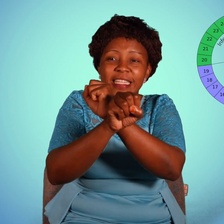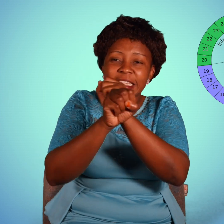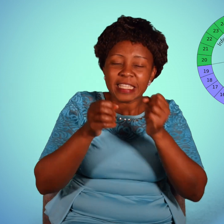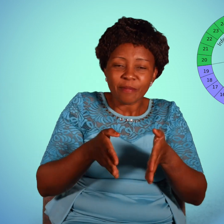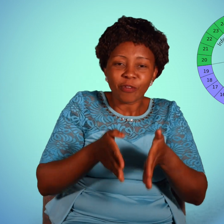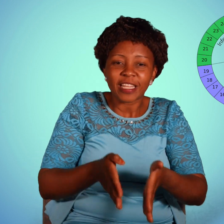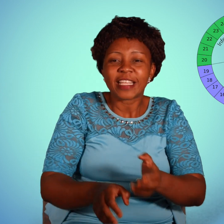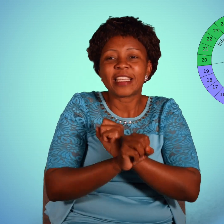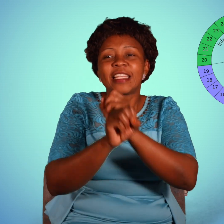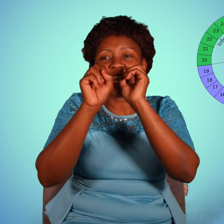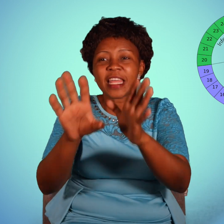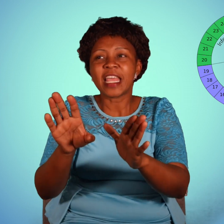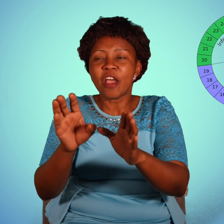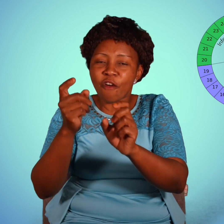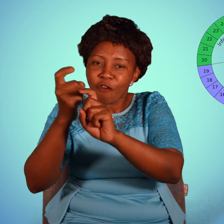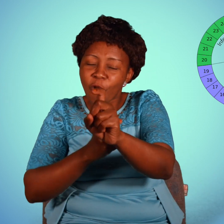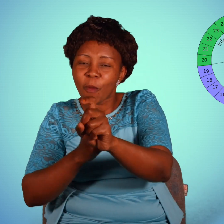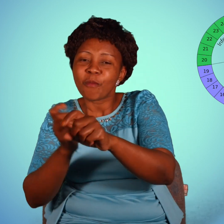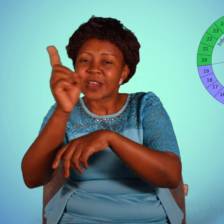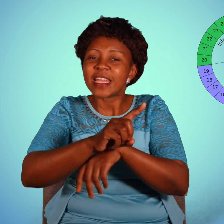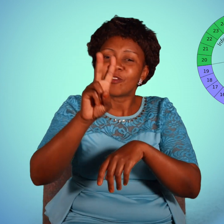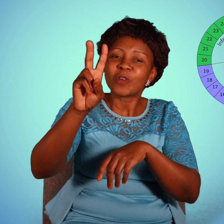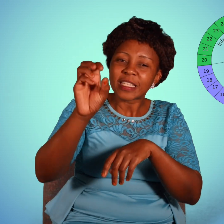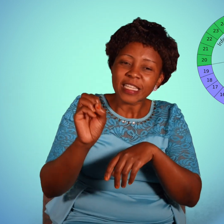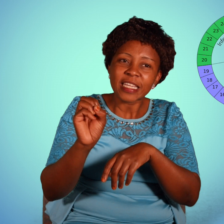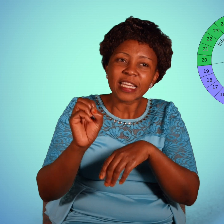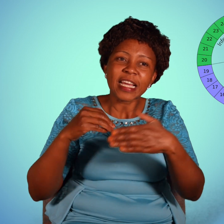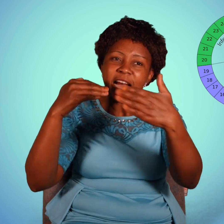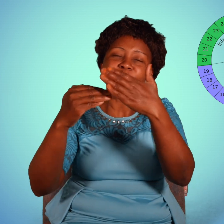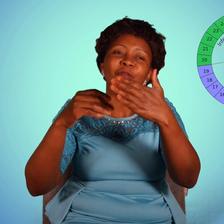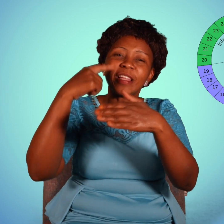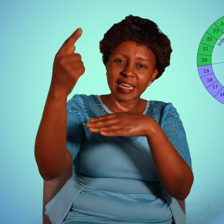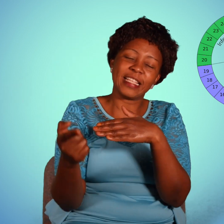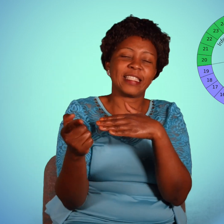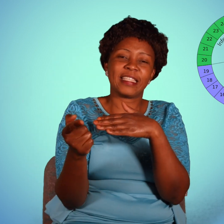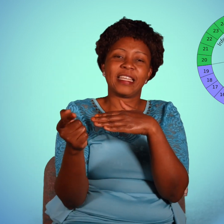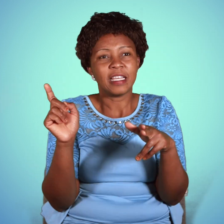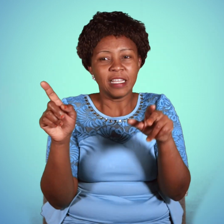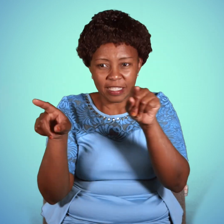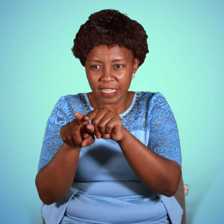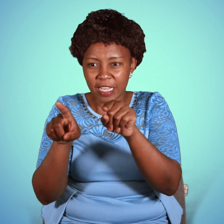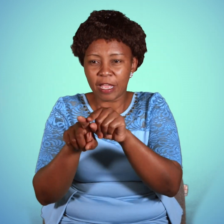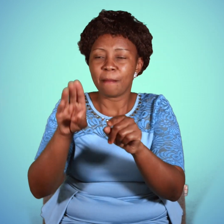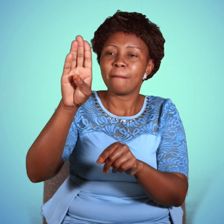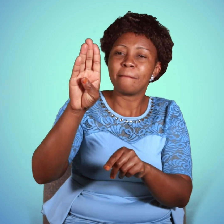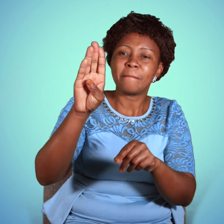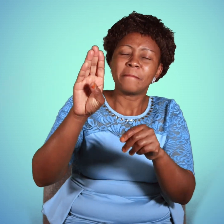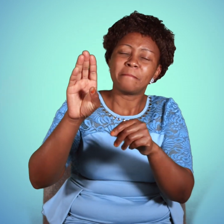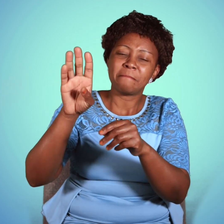and as from day 20 until the next bleeding begins. Cycle beads or a